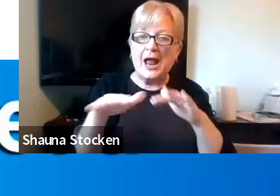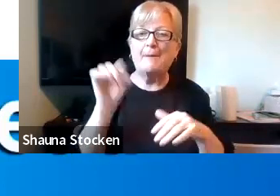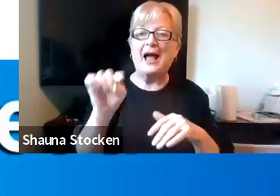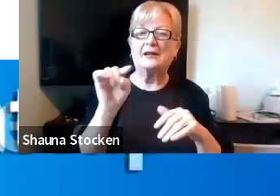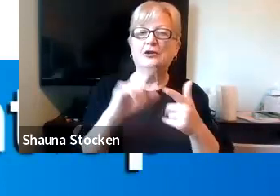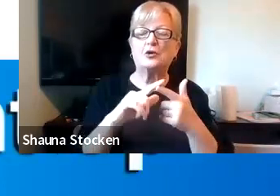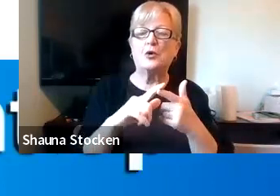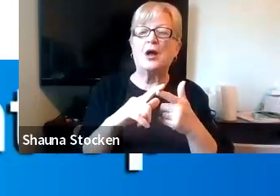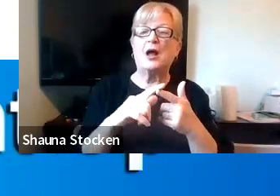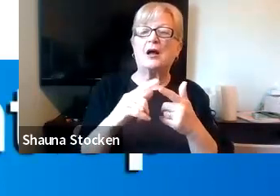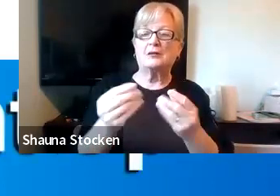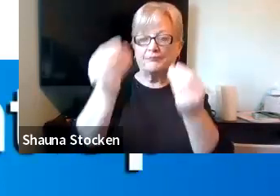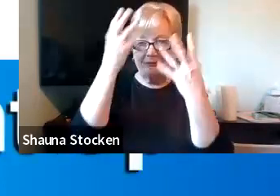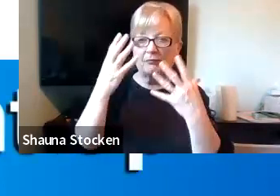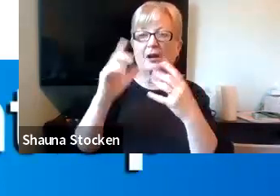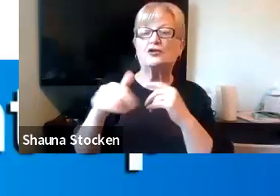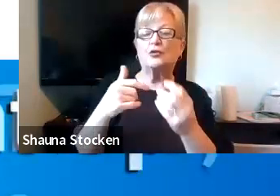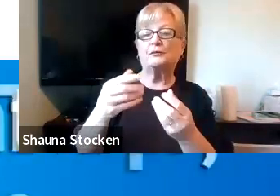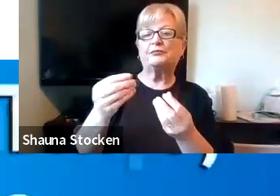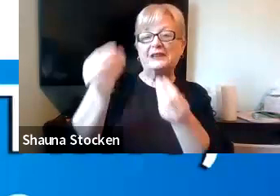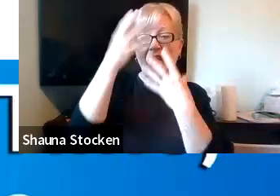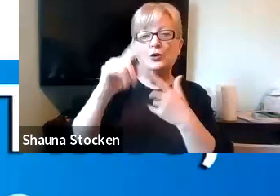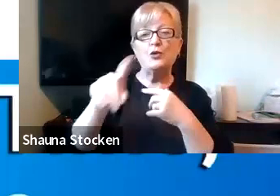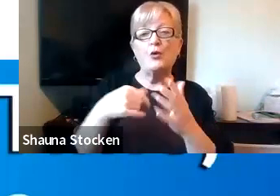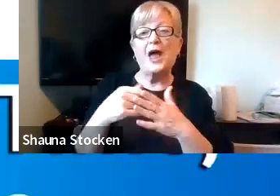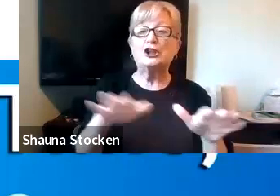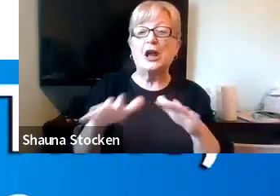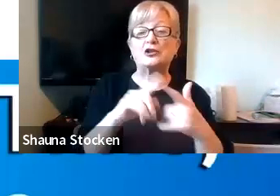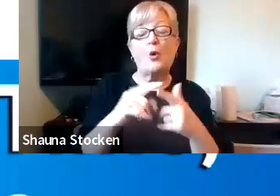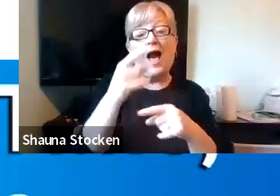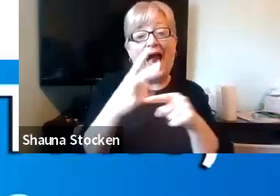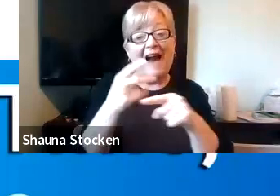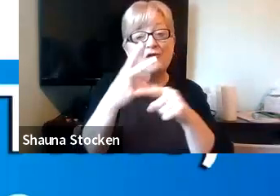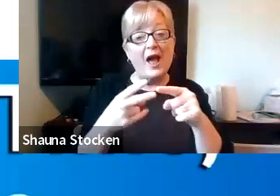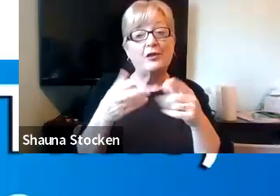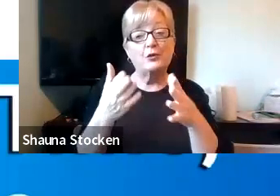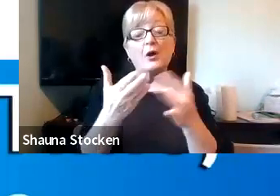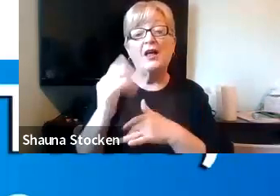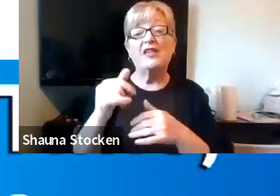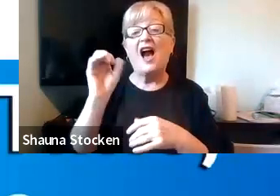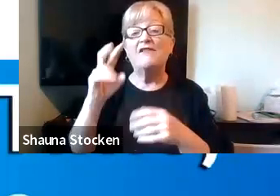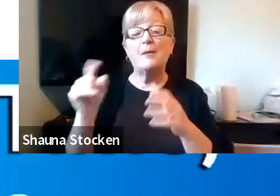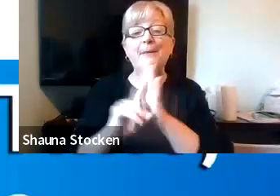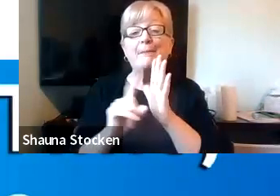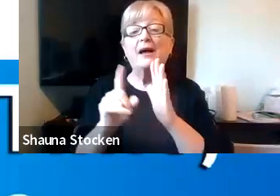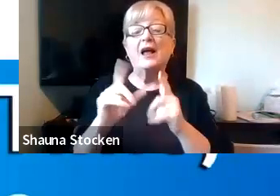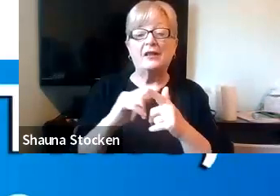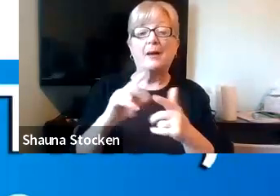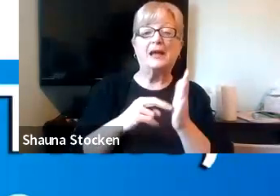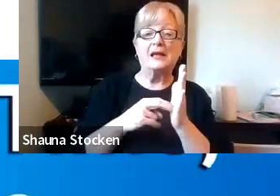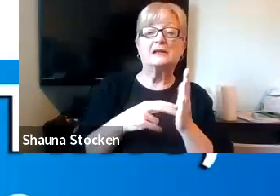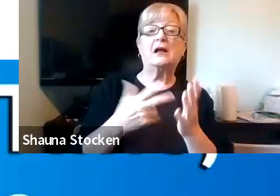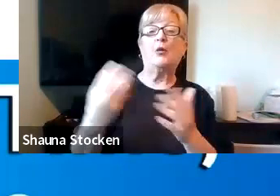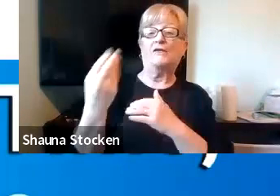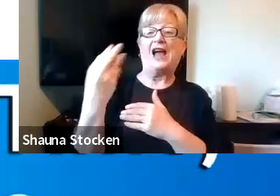shake reminder. The shake indicator will light up. Halfway through the cooking time, the oven will beep and the shake indicator will